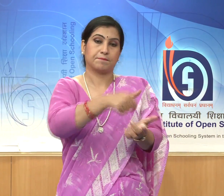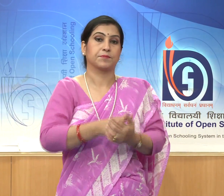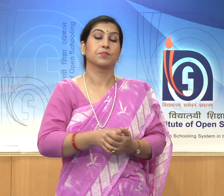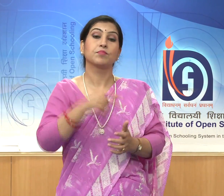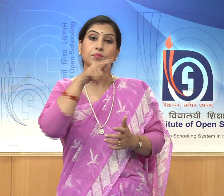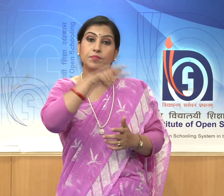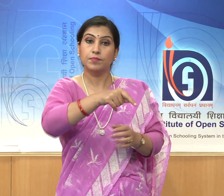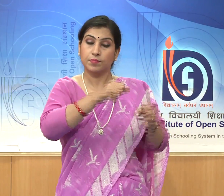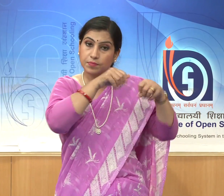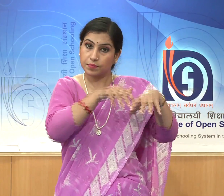which influenced